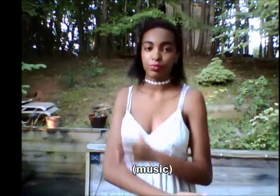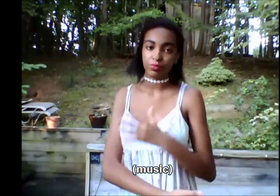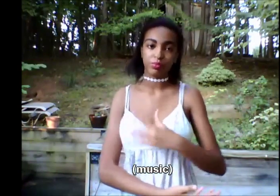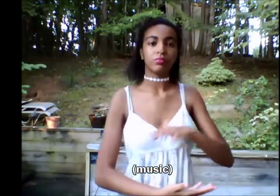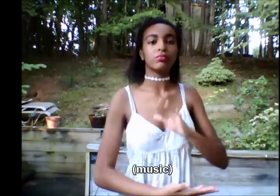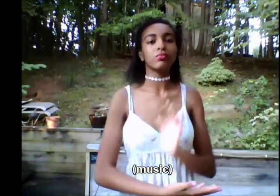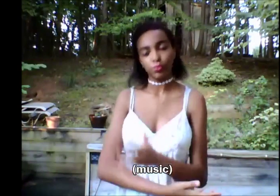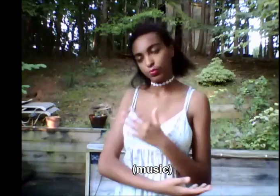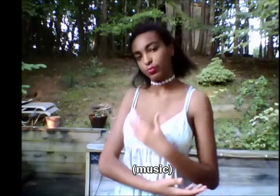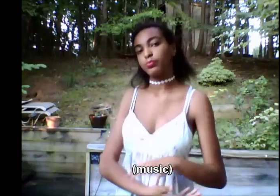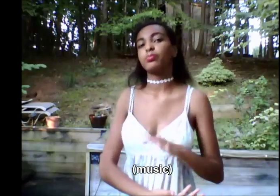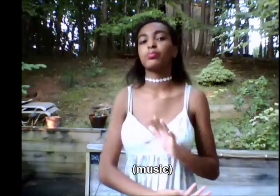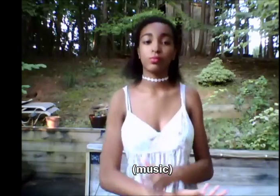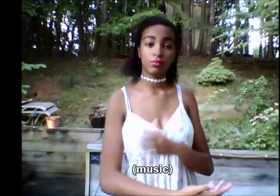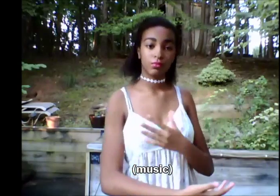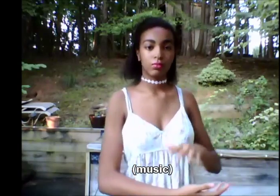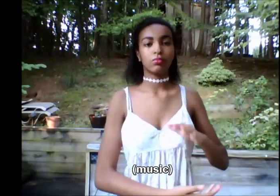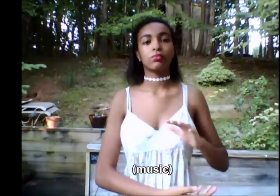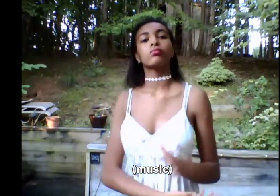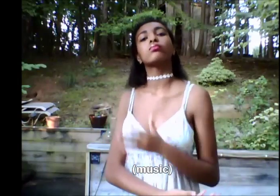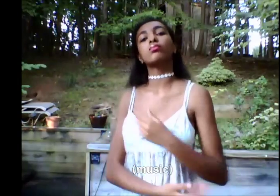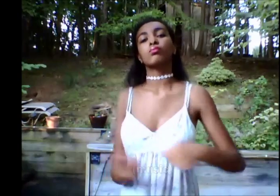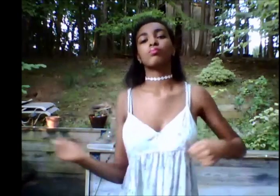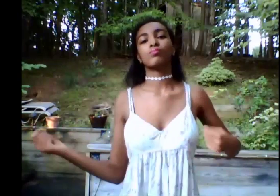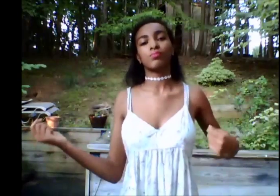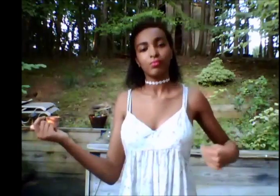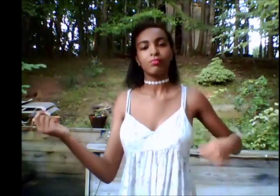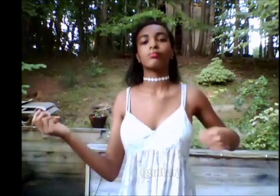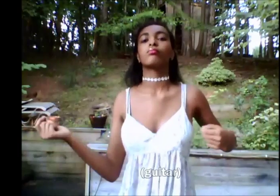Ooh, ooh, ooh PAUL